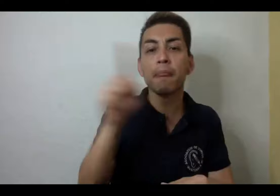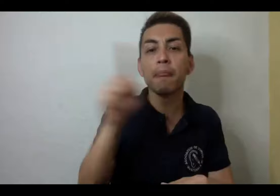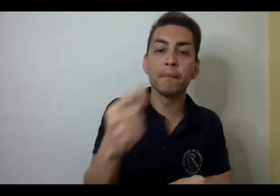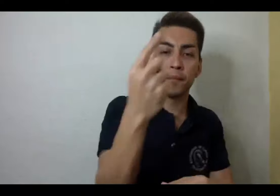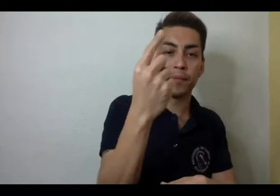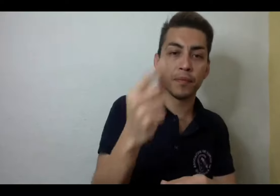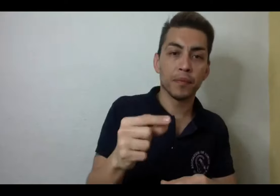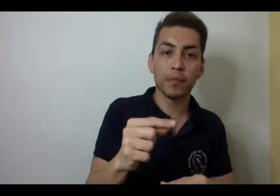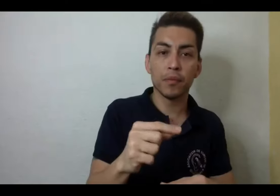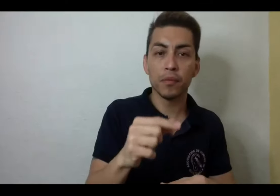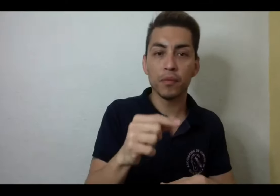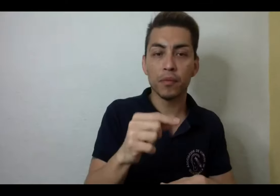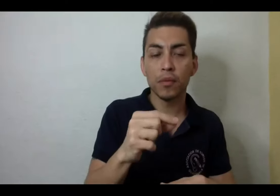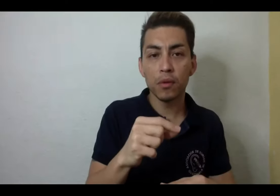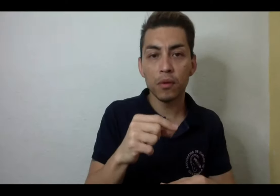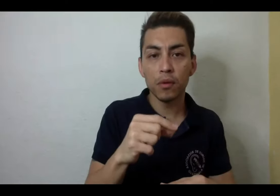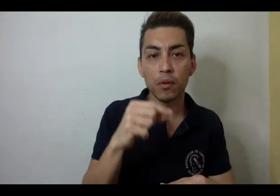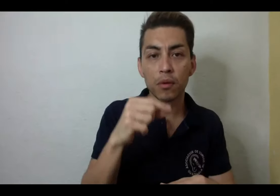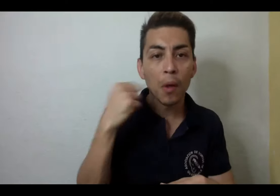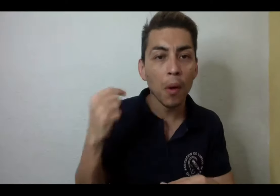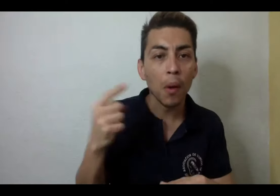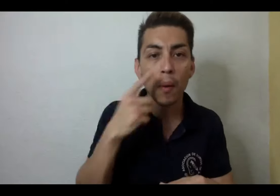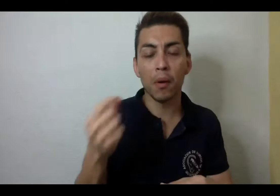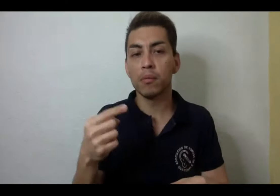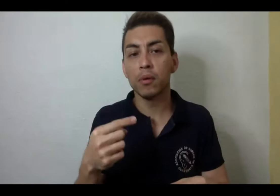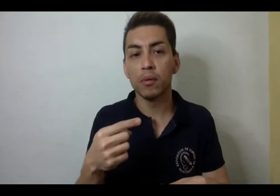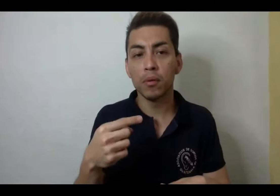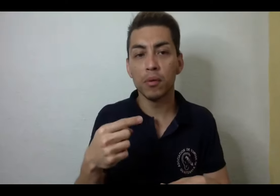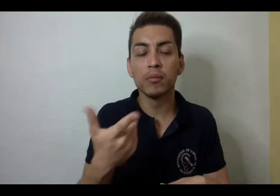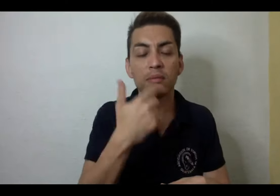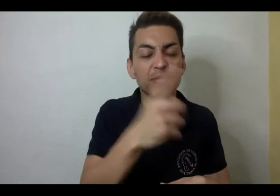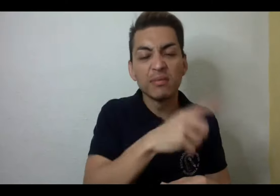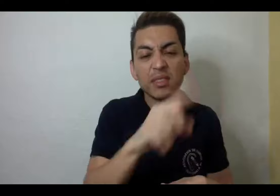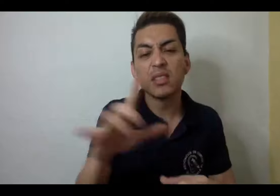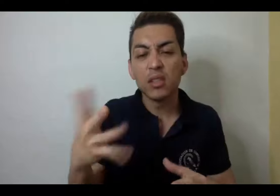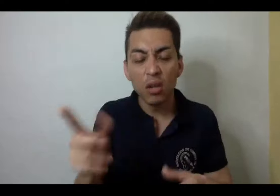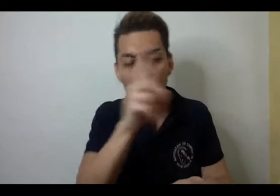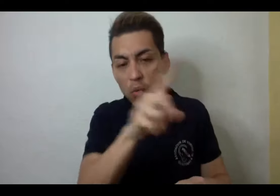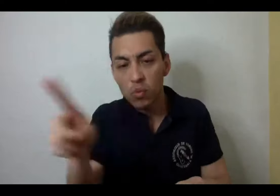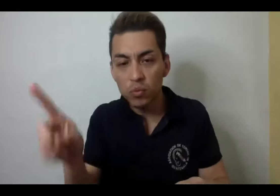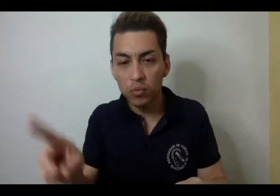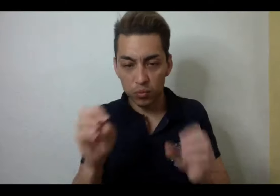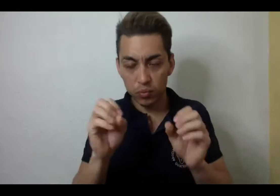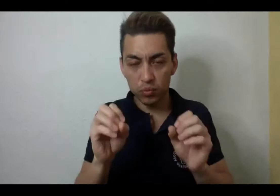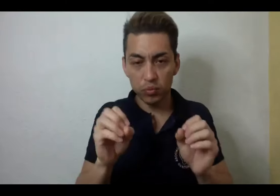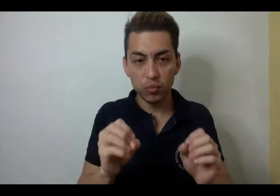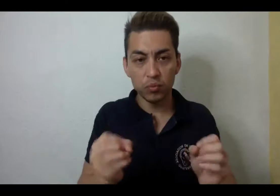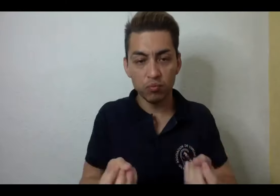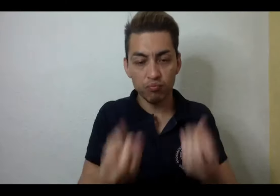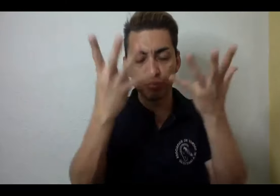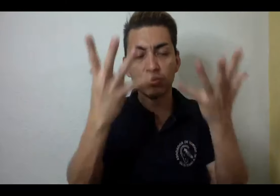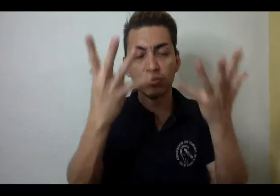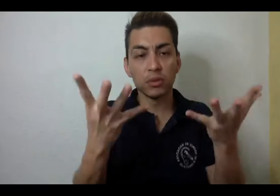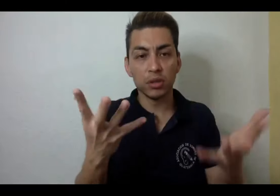Jamaica, sexual orientation and gender identity and expression in Chile and Mexico, poverty